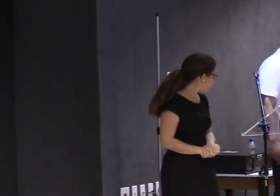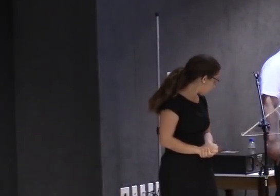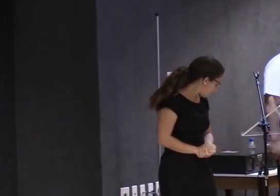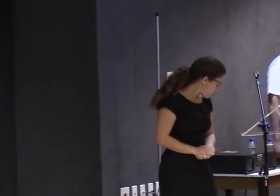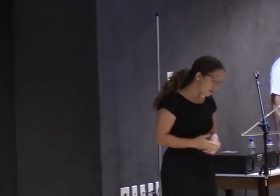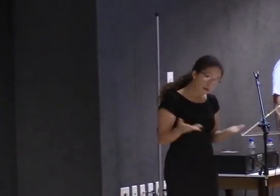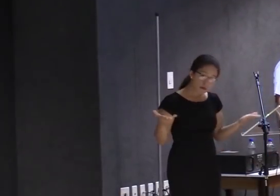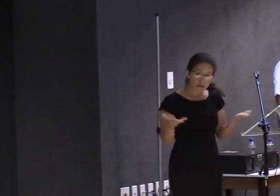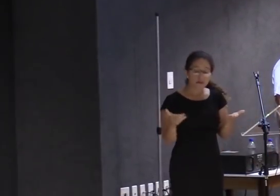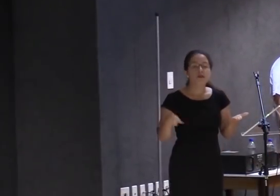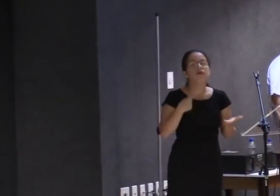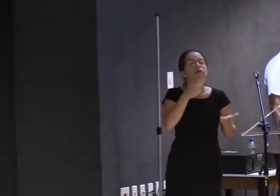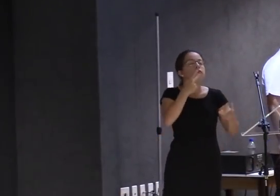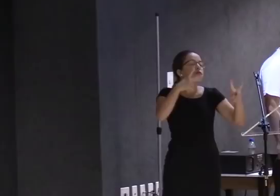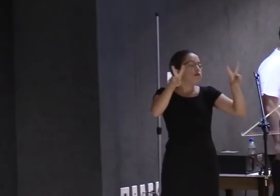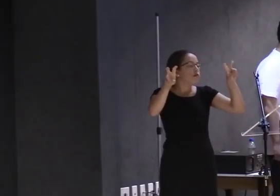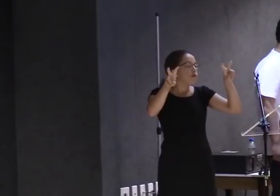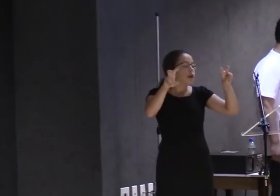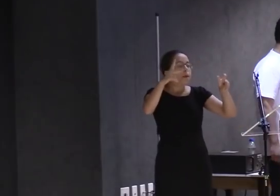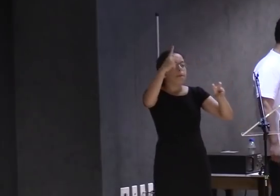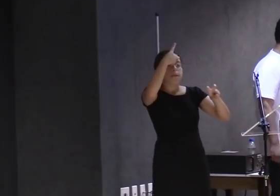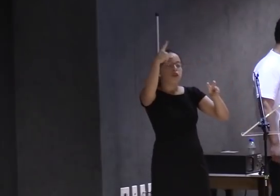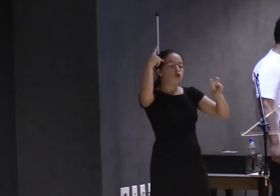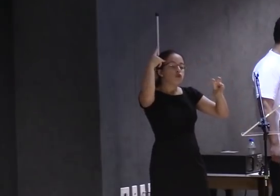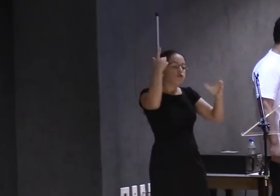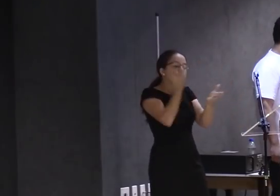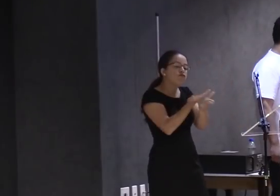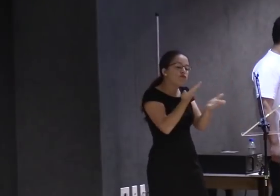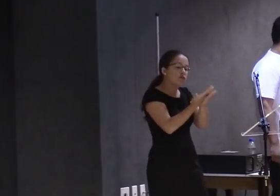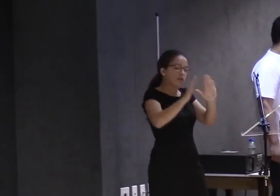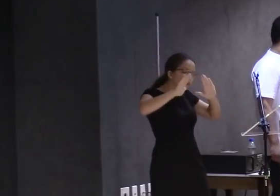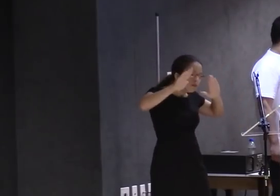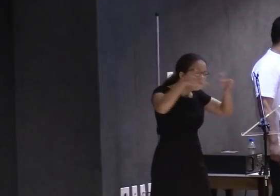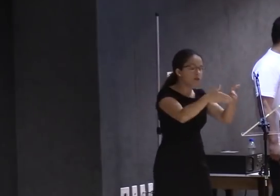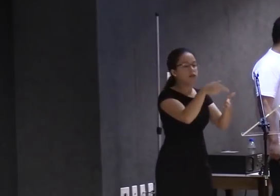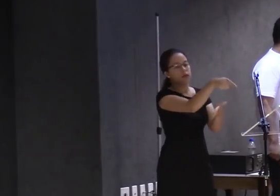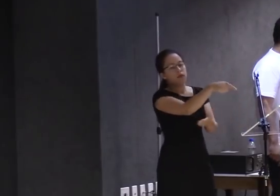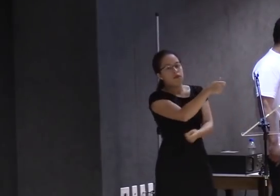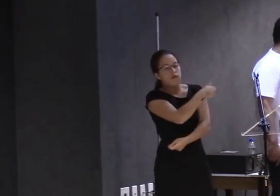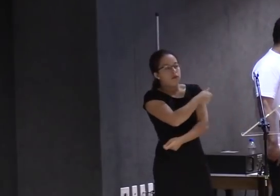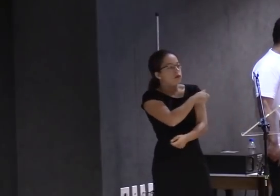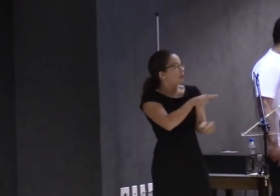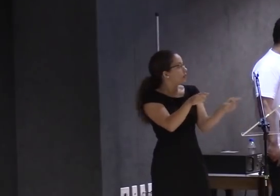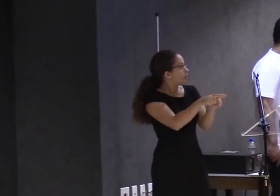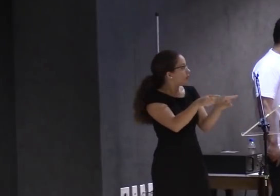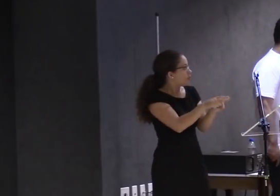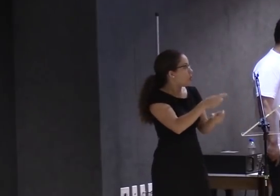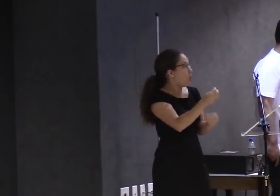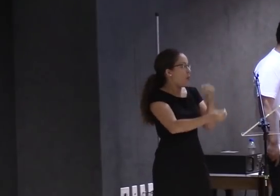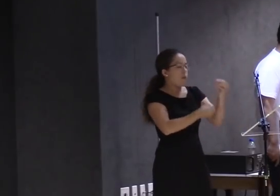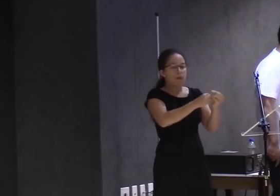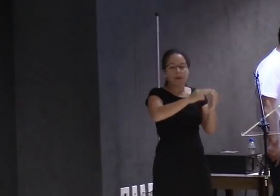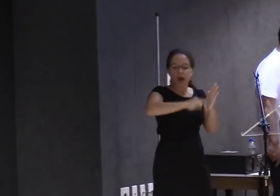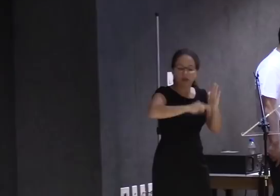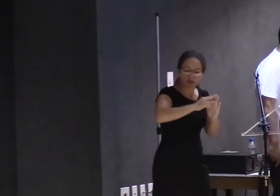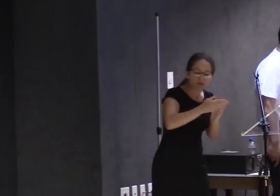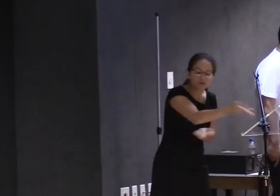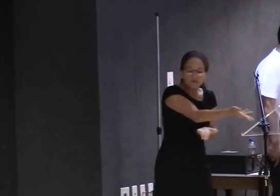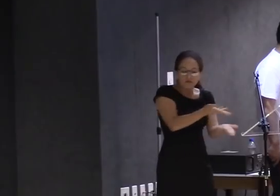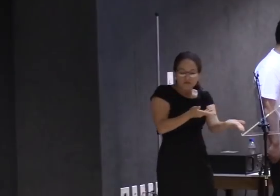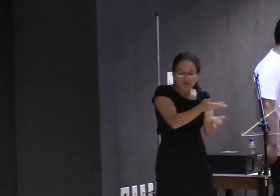Today we talk a little bit about student-centered education and active learning methods, how we can